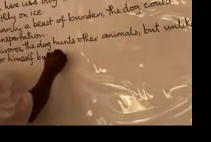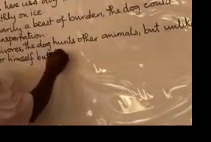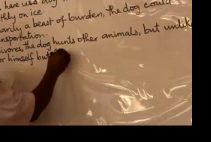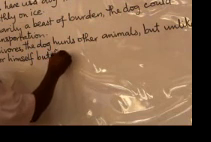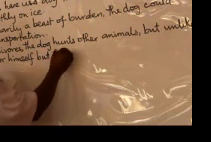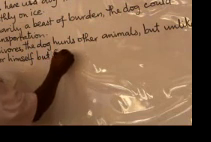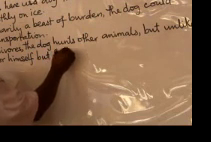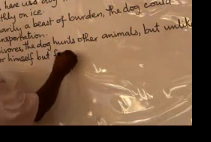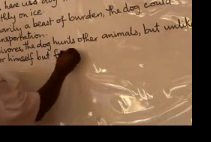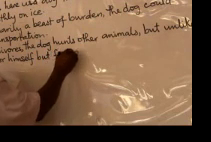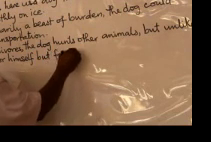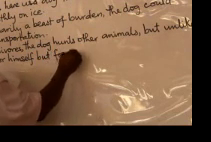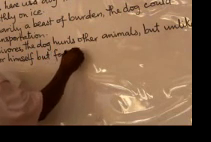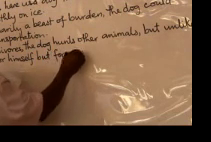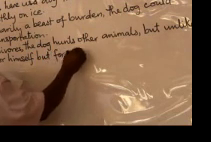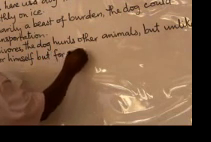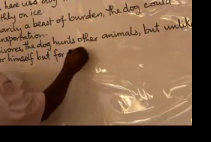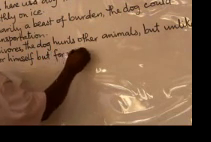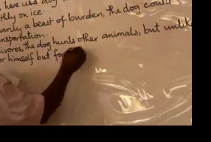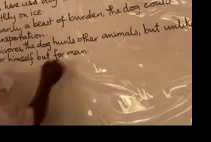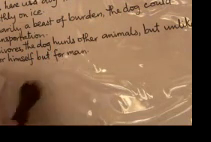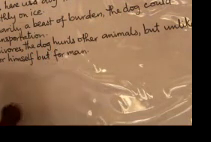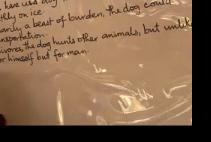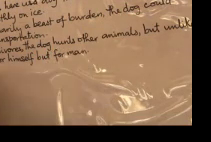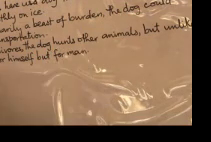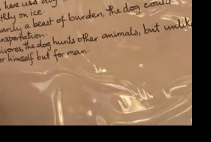for man.